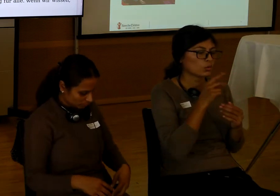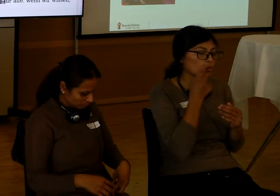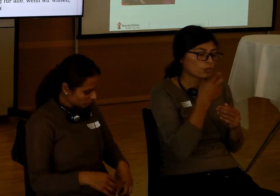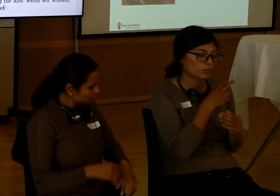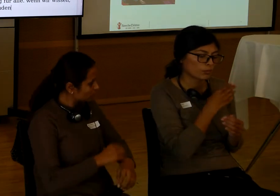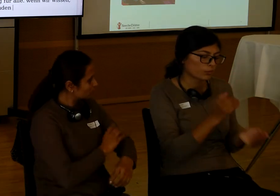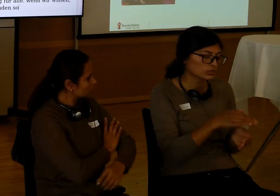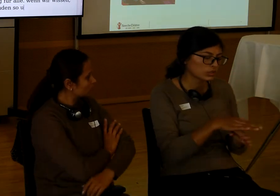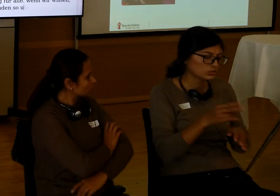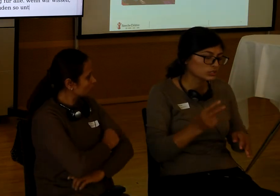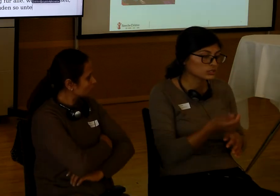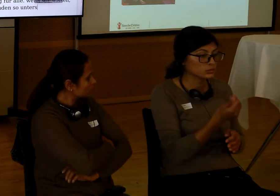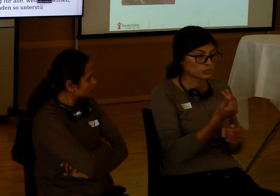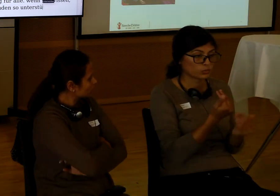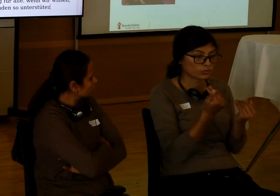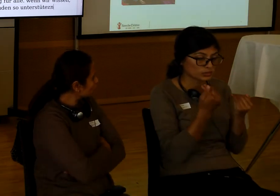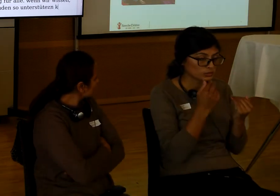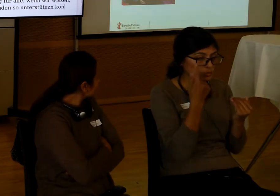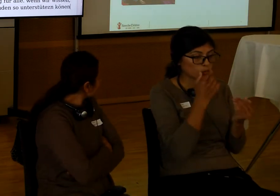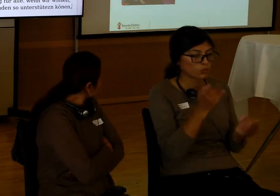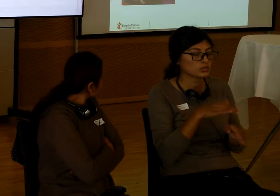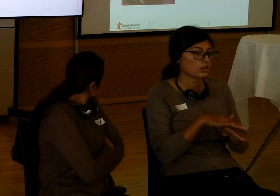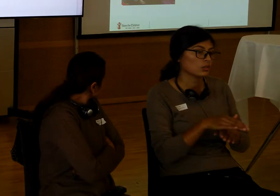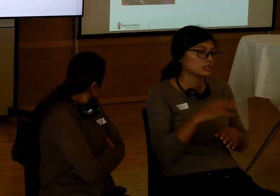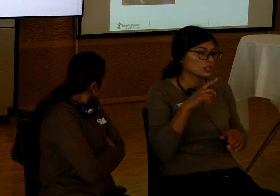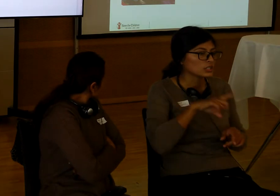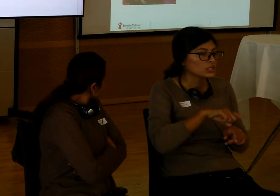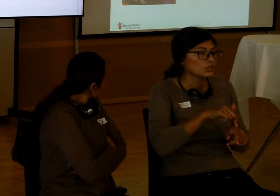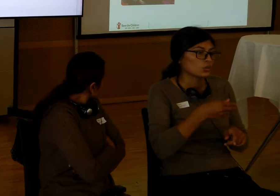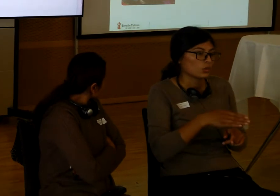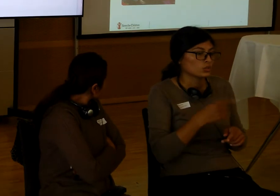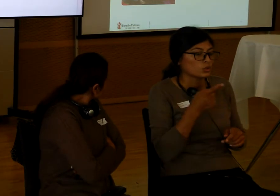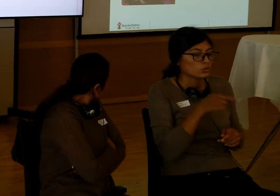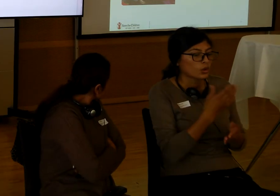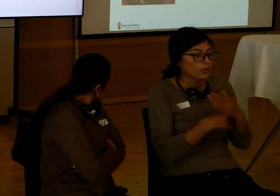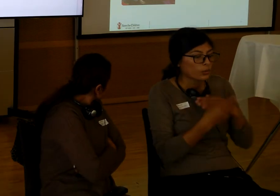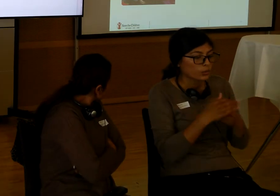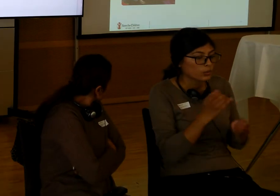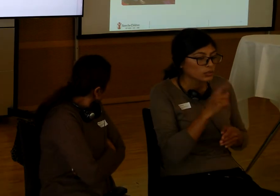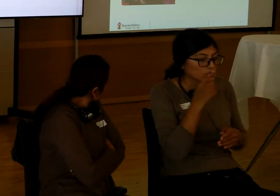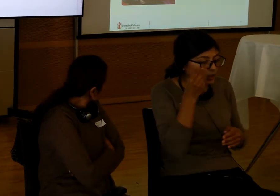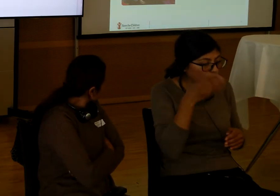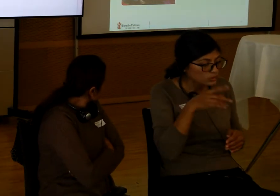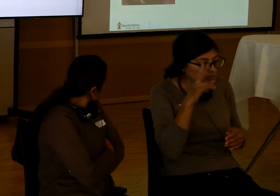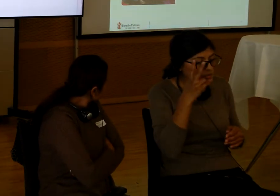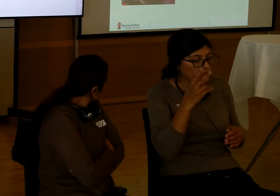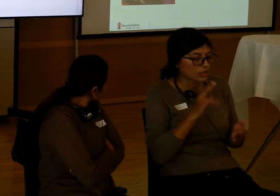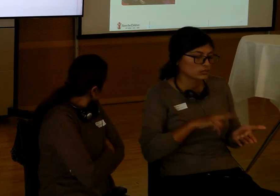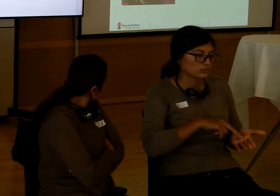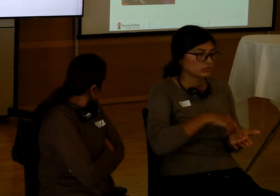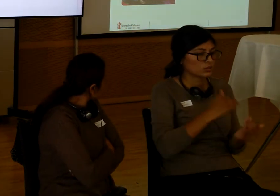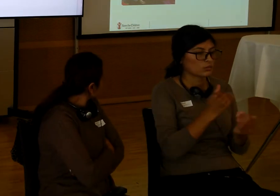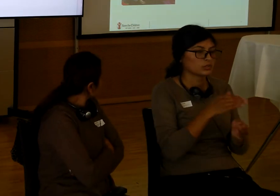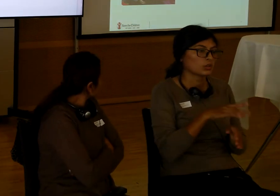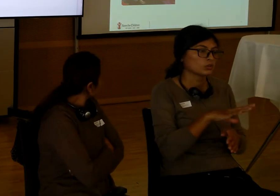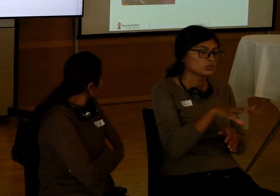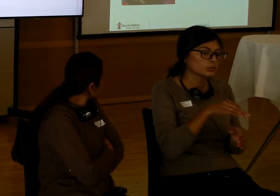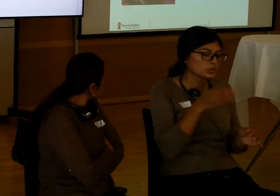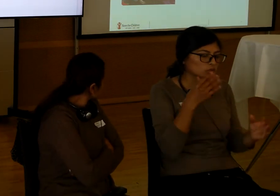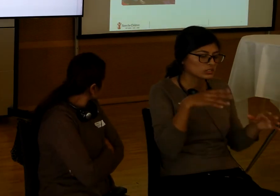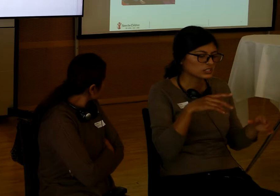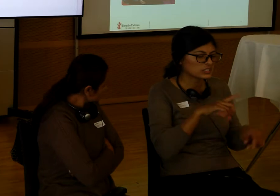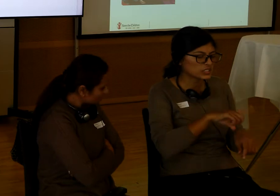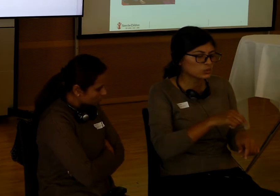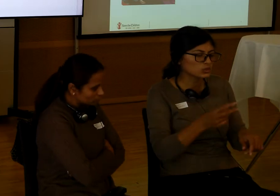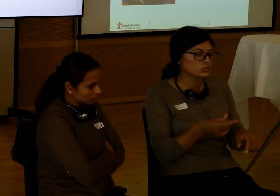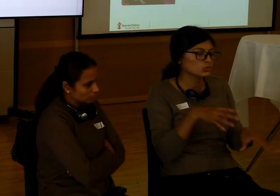child with a disability or not. A good teacher is one who can apply a variety of methods, who